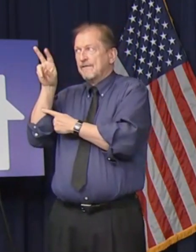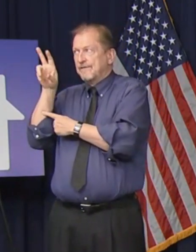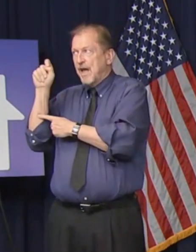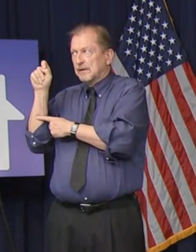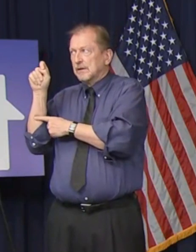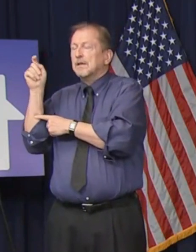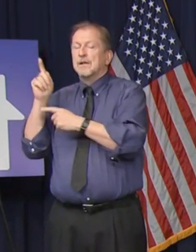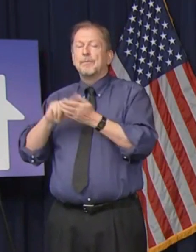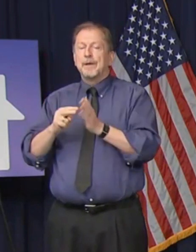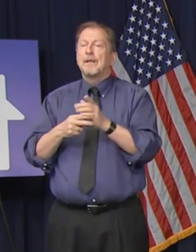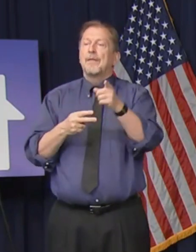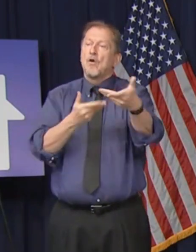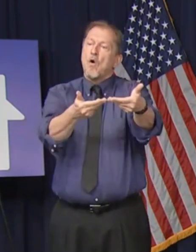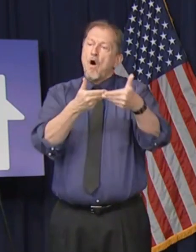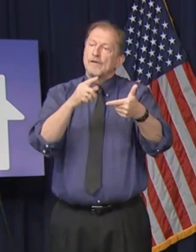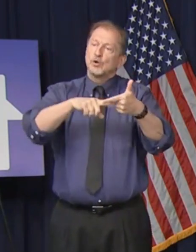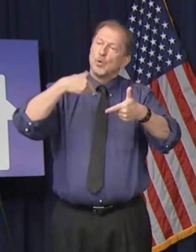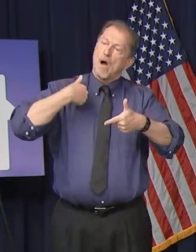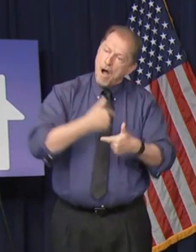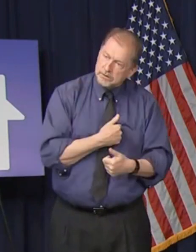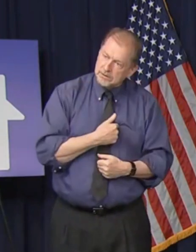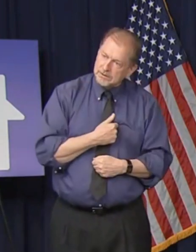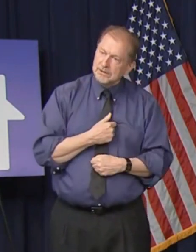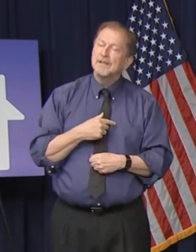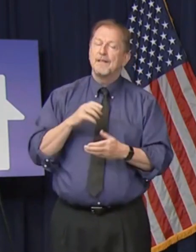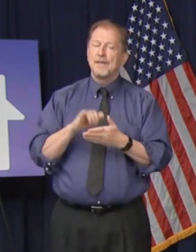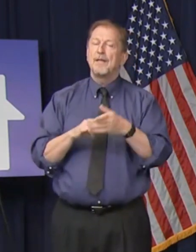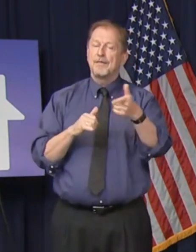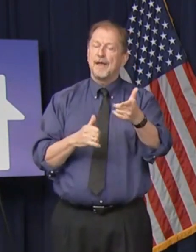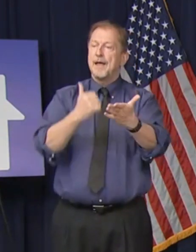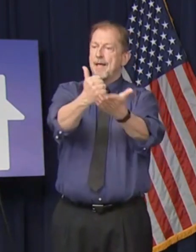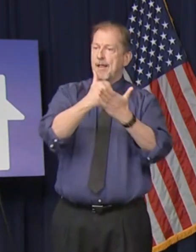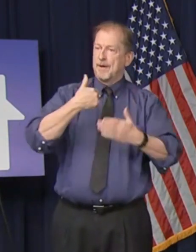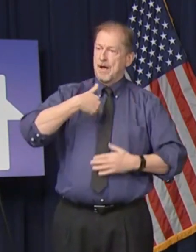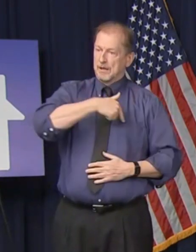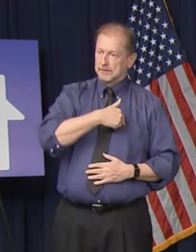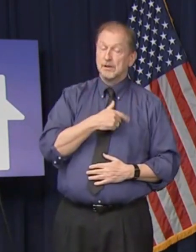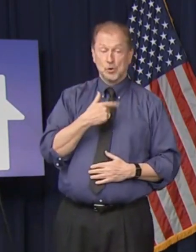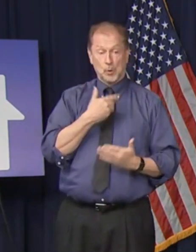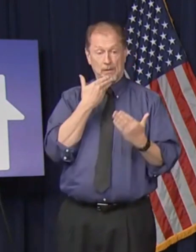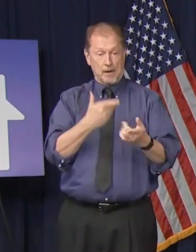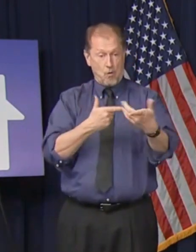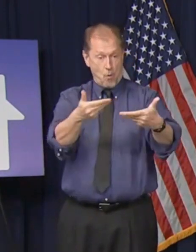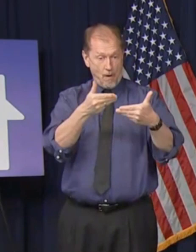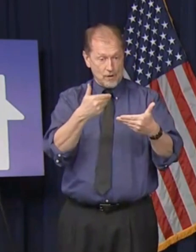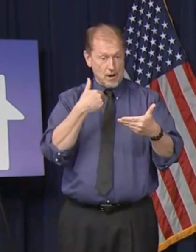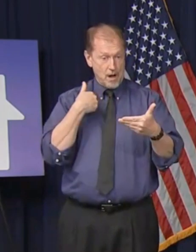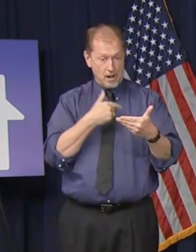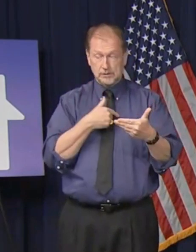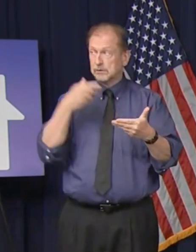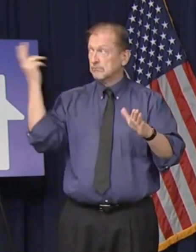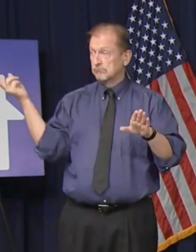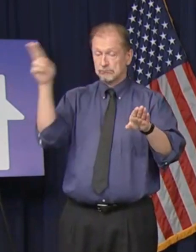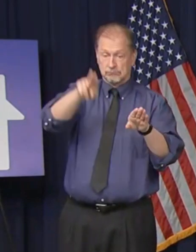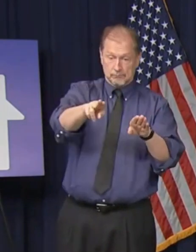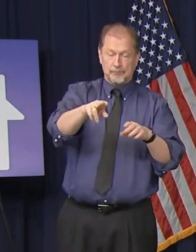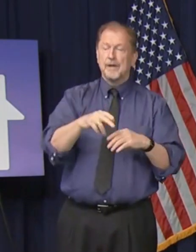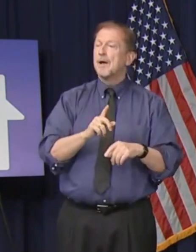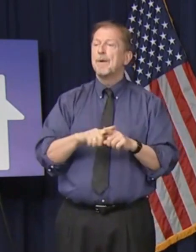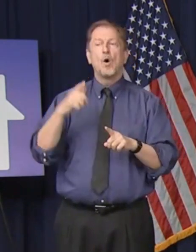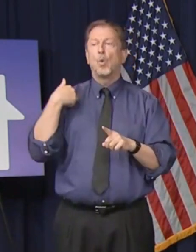a partnership that they're entering with us to be able to provide additional service. So we're grateful for that. We're not the